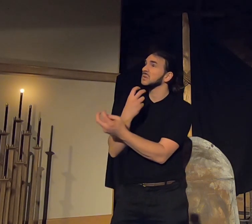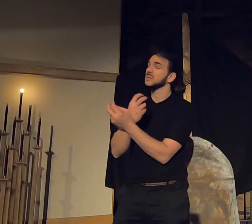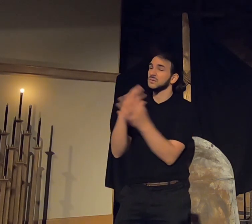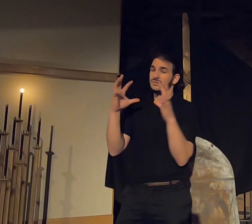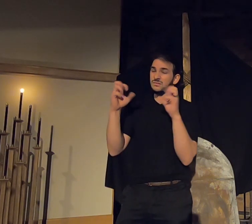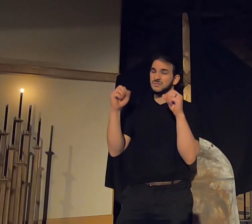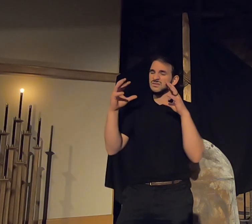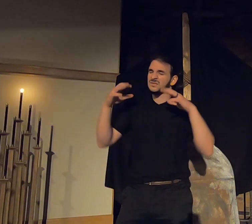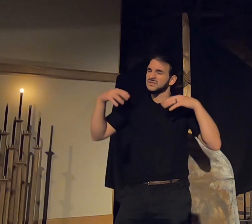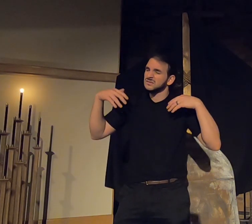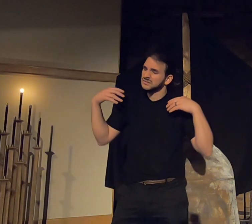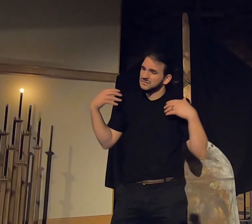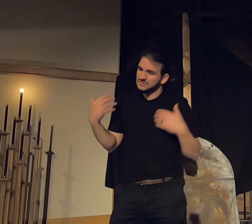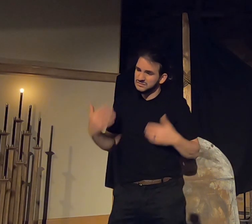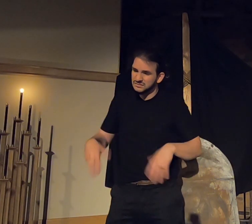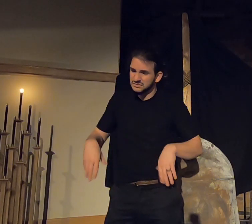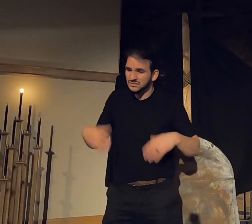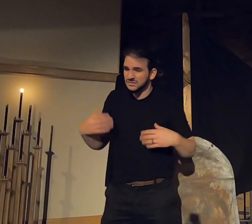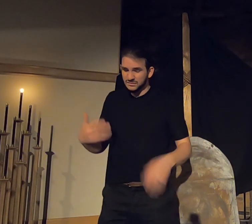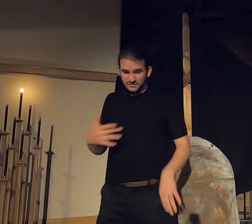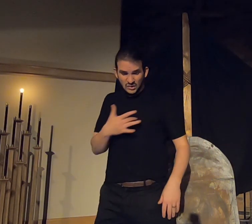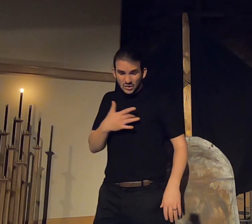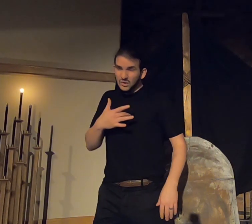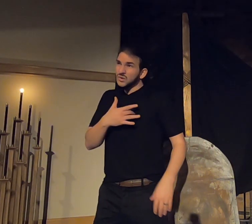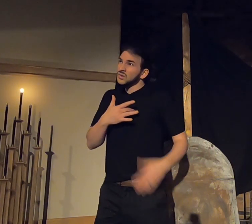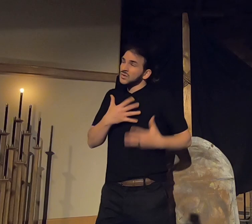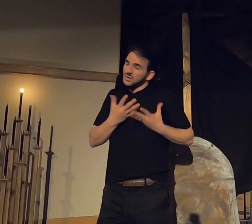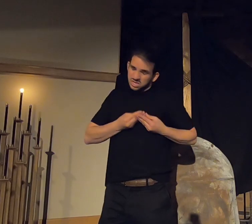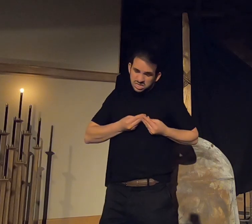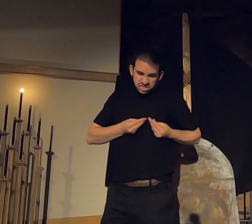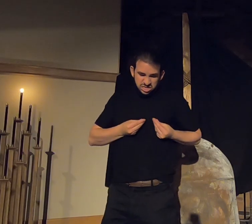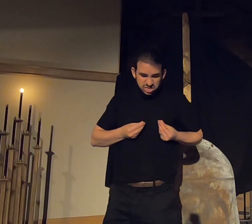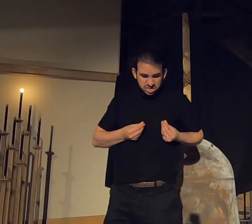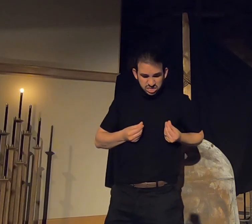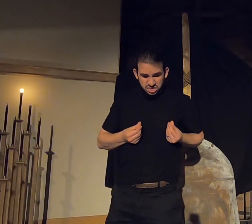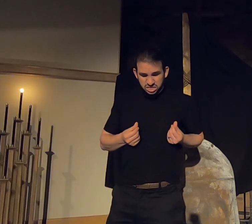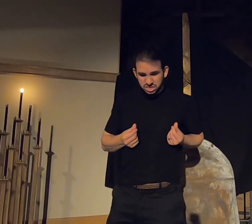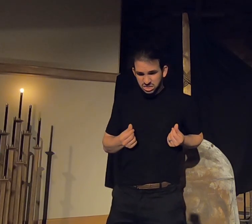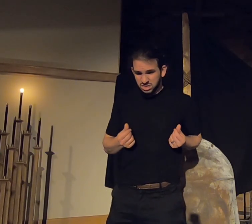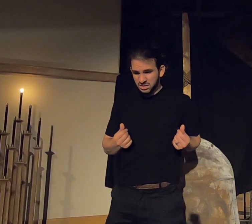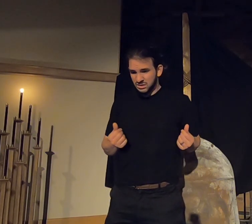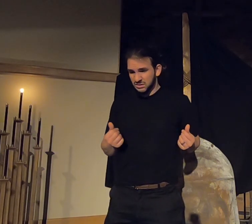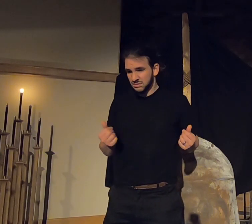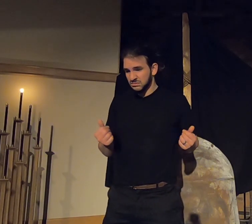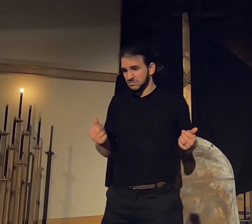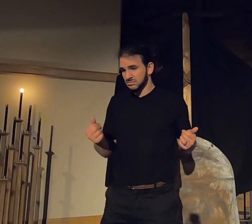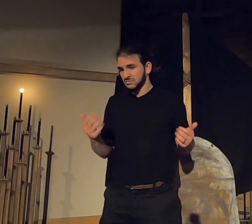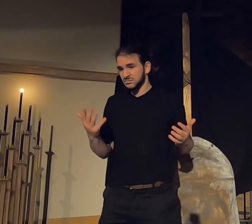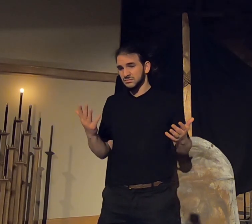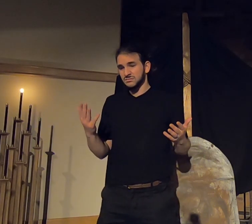All my bones are out of joint, and my heart is melted like wax.